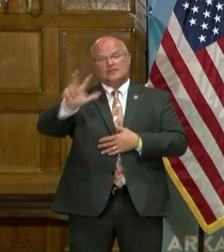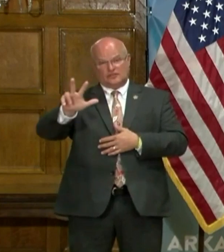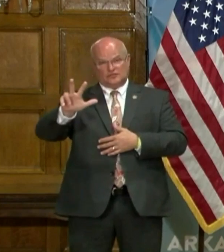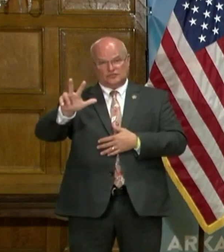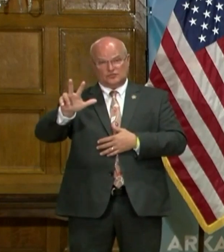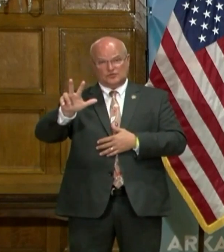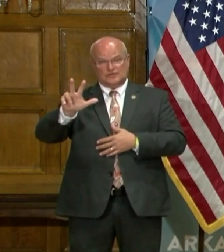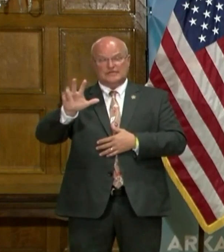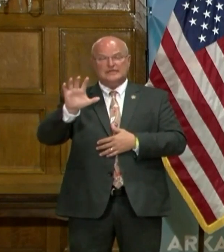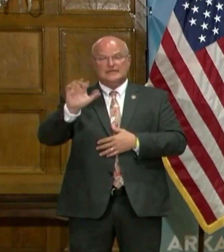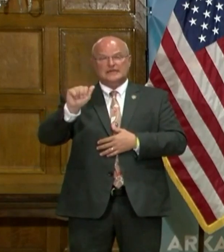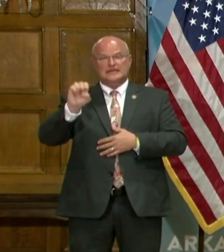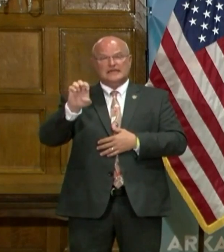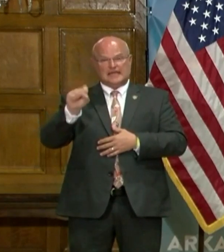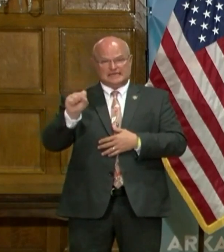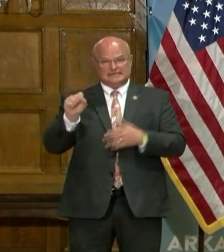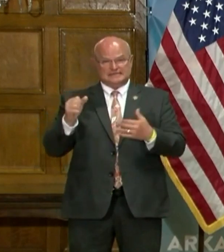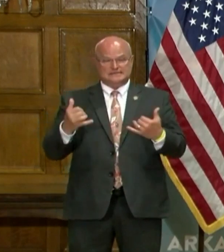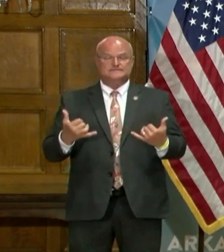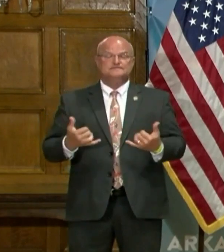7,443 cases.